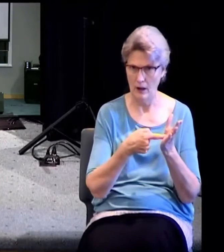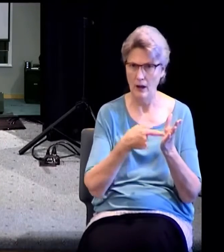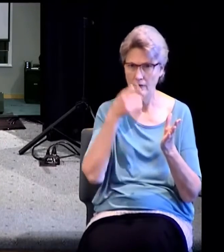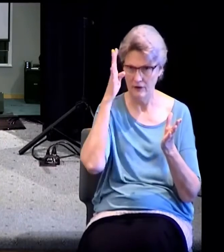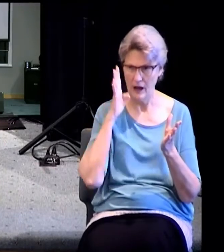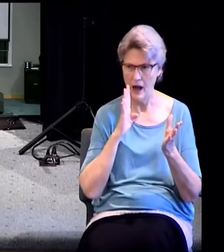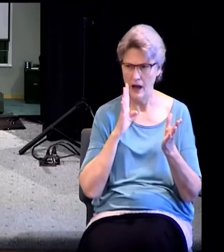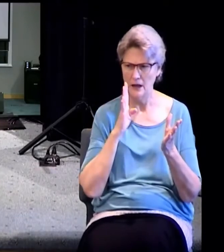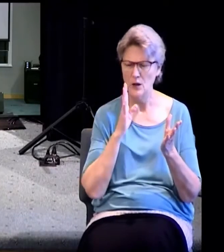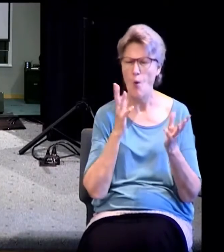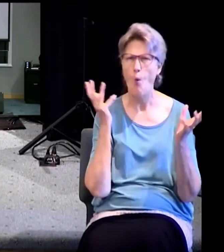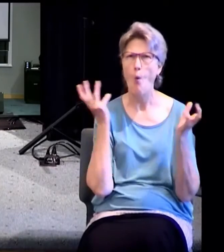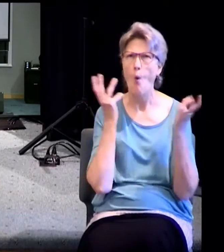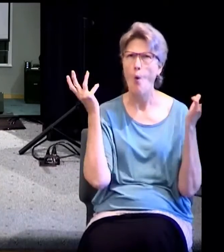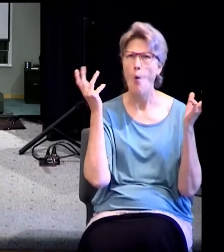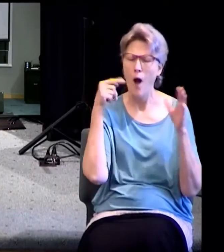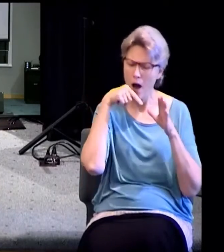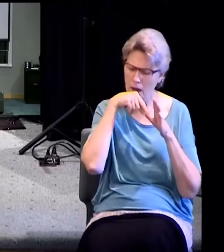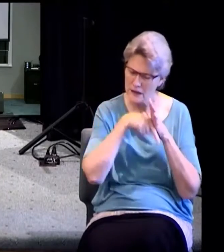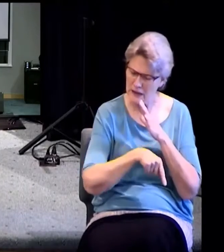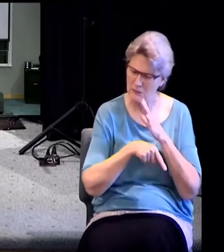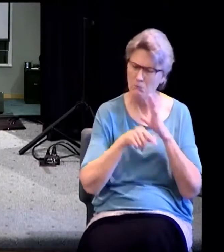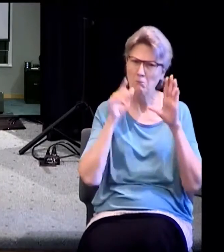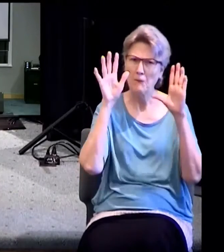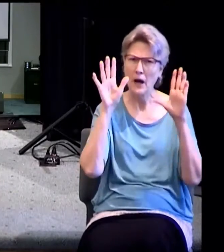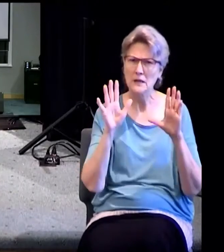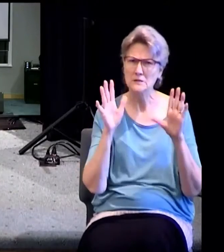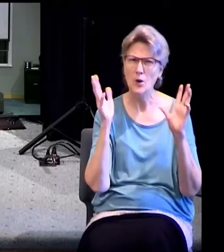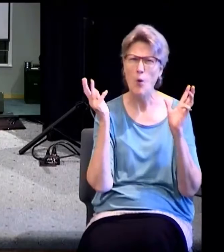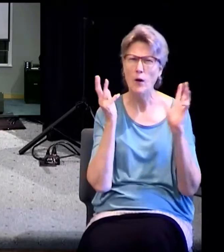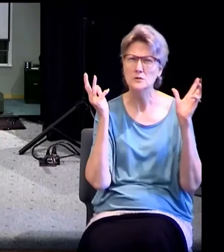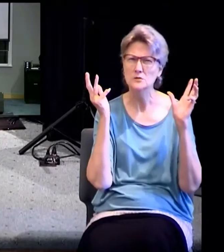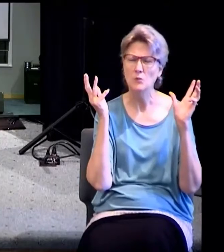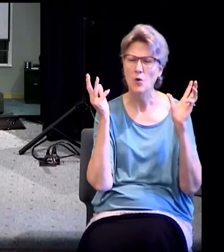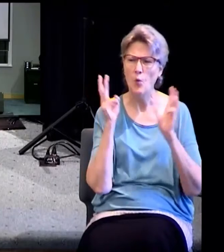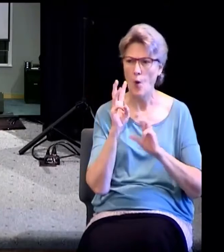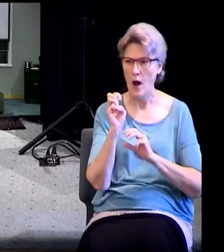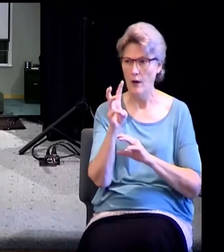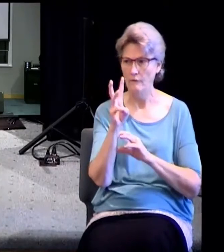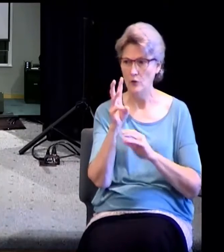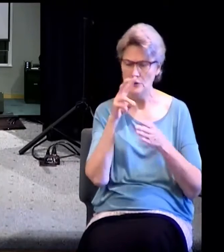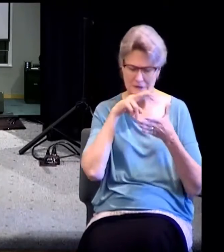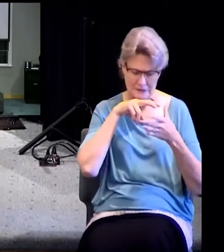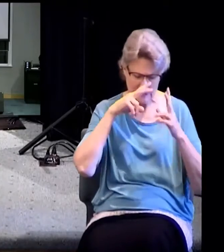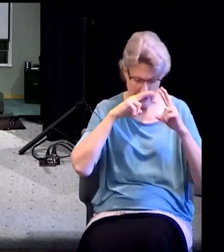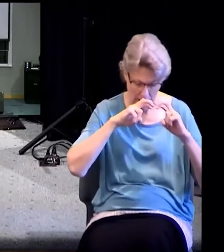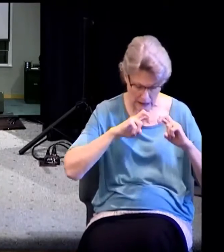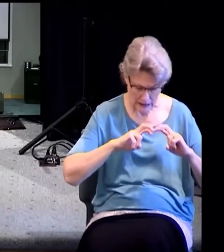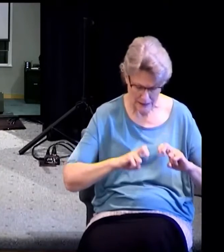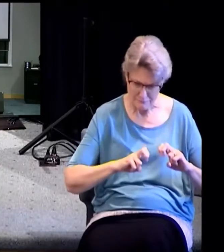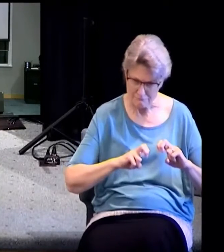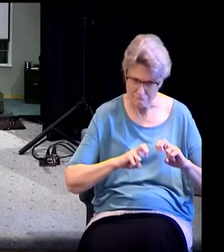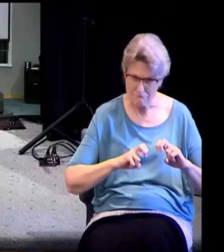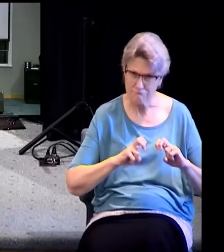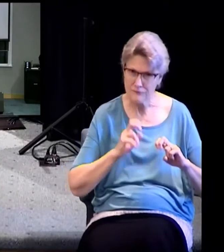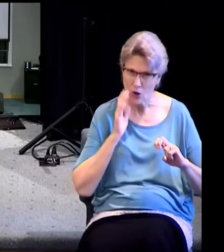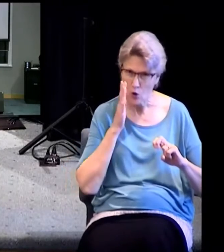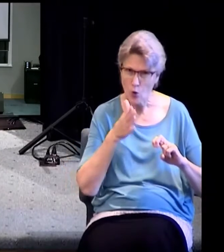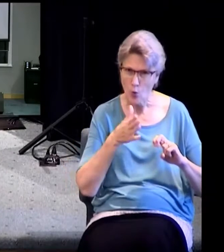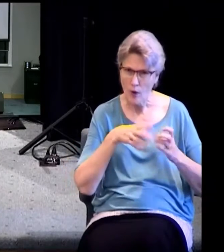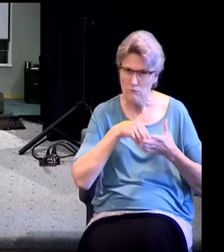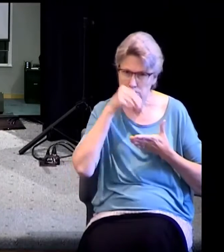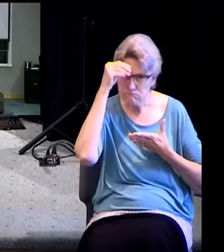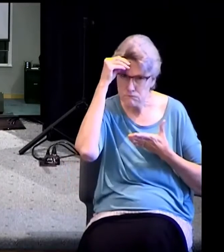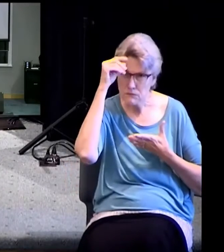It's just amazing, the Word of God. And if you'll get into it, I've been praying lately,